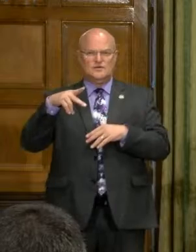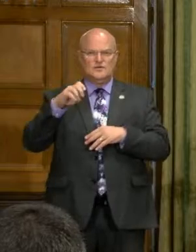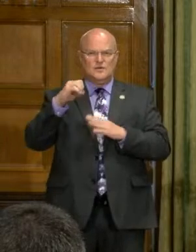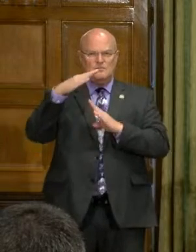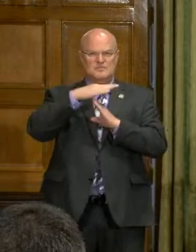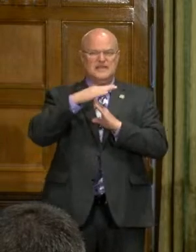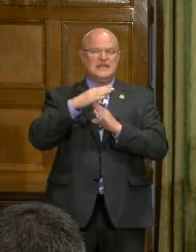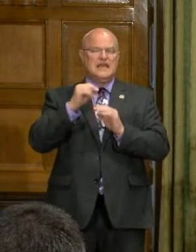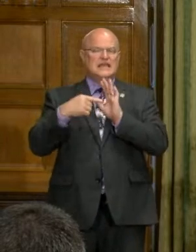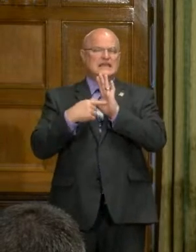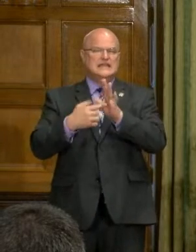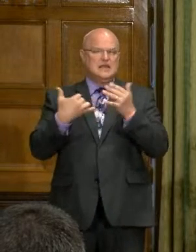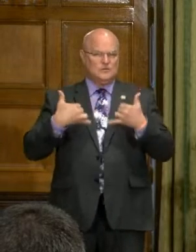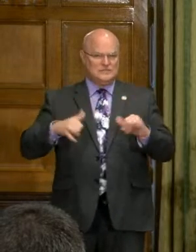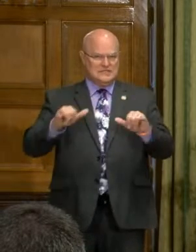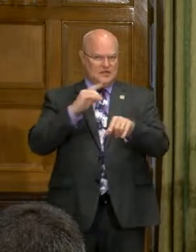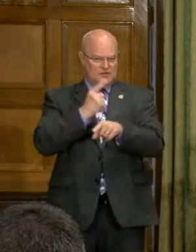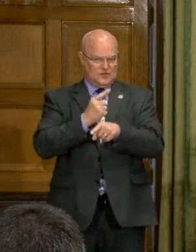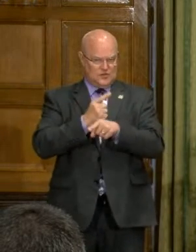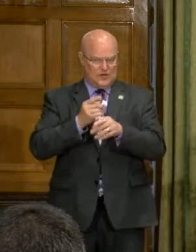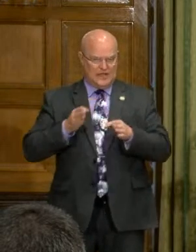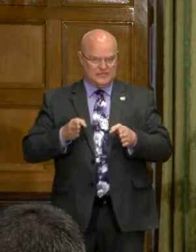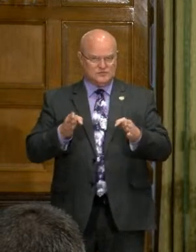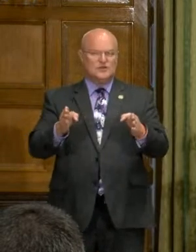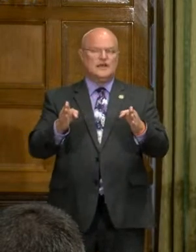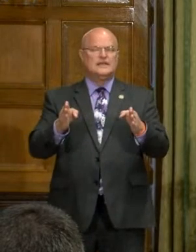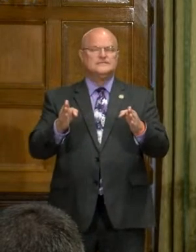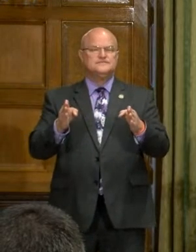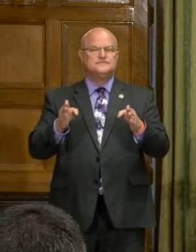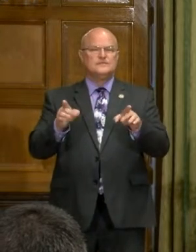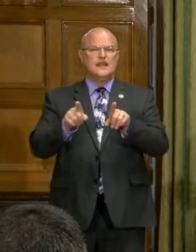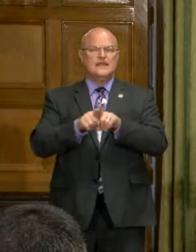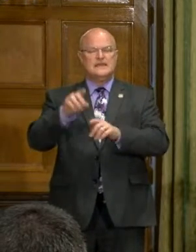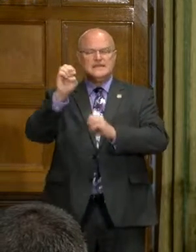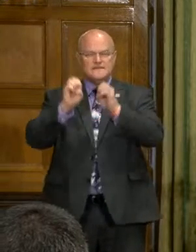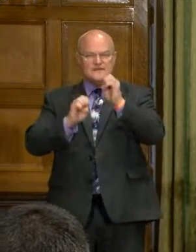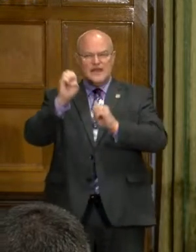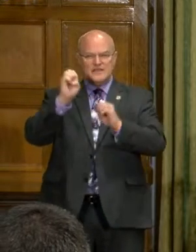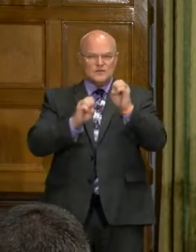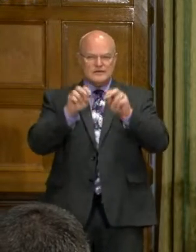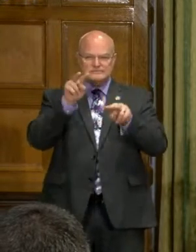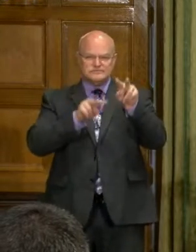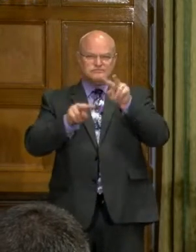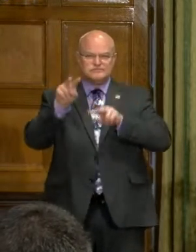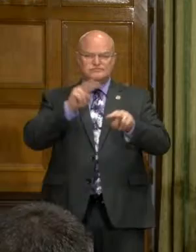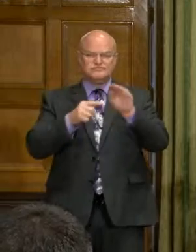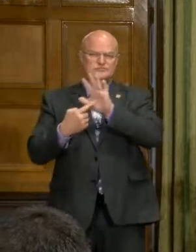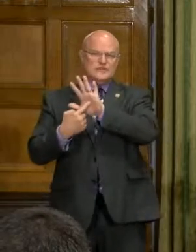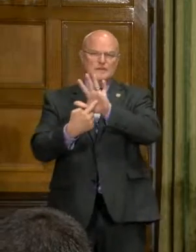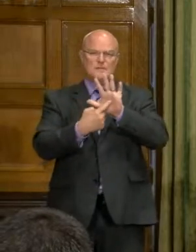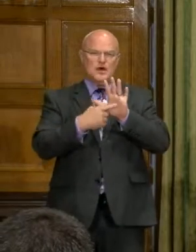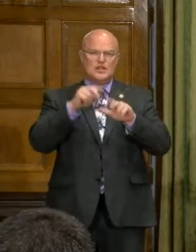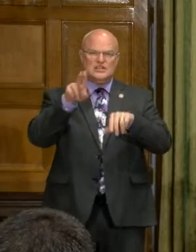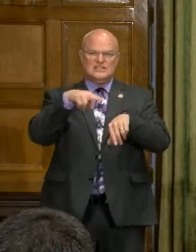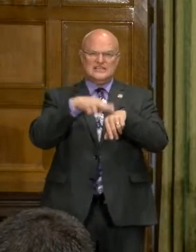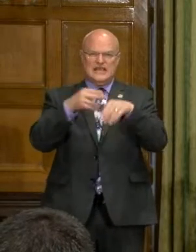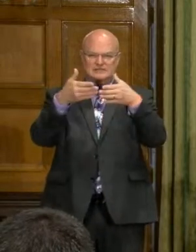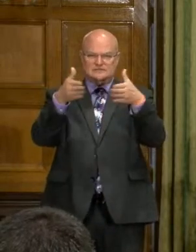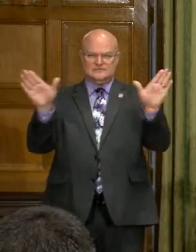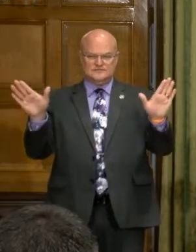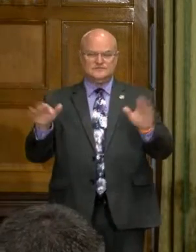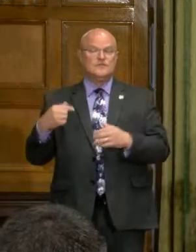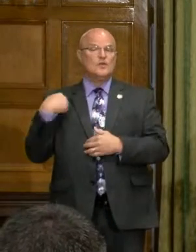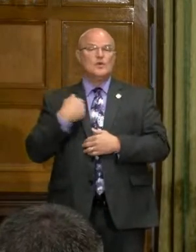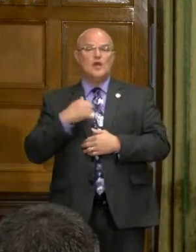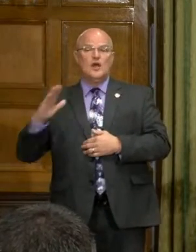it indicates that we're still on the right trajectory as they evaluate our model nationally. So we are